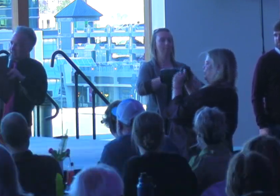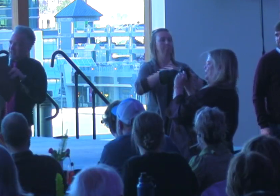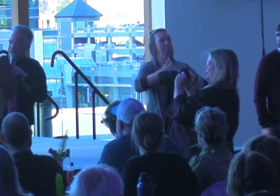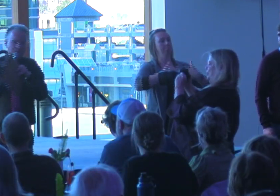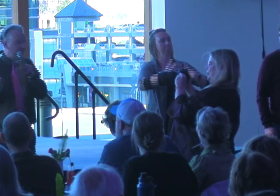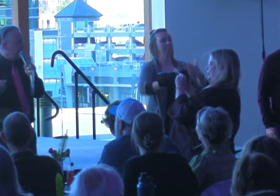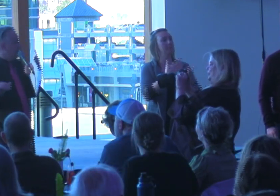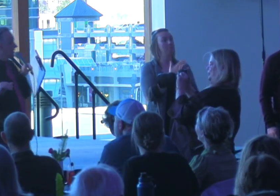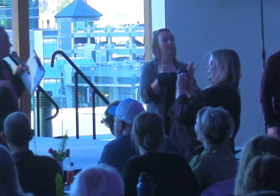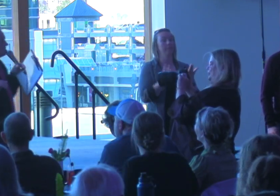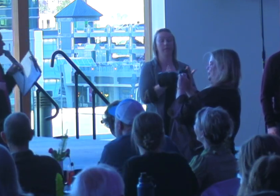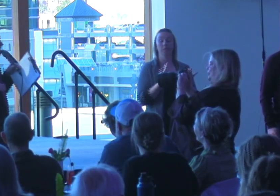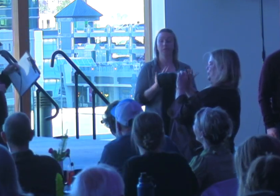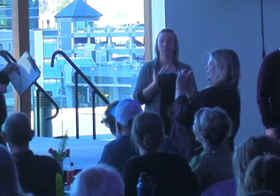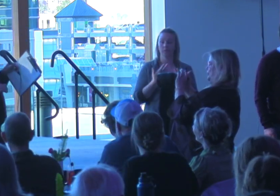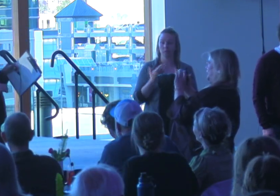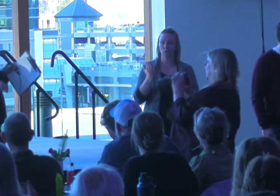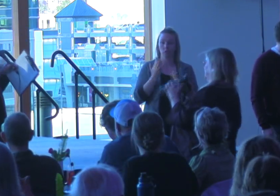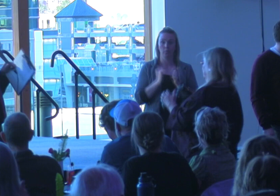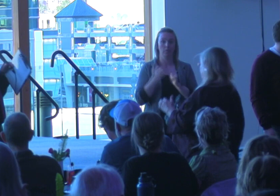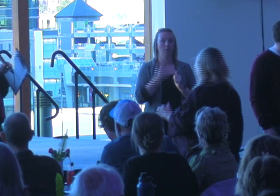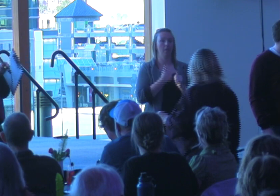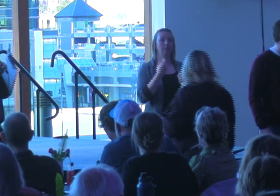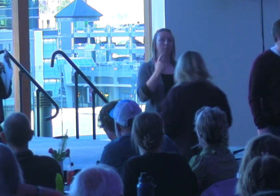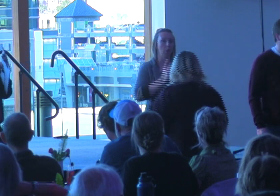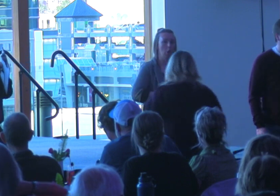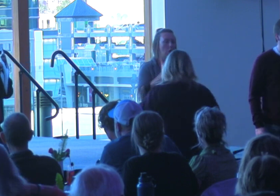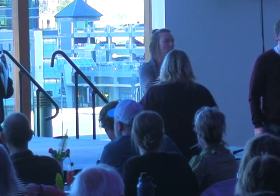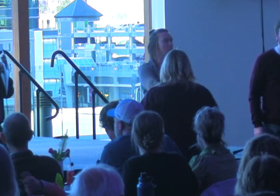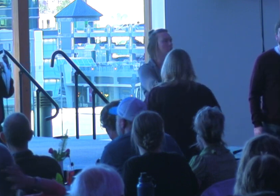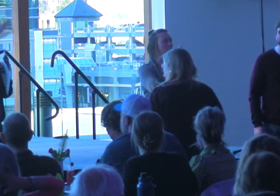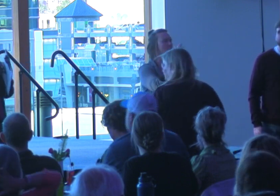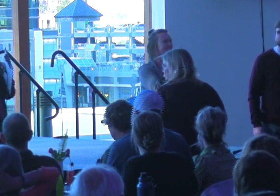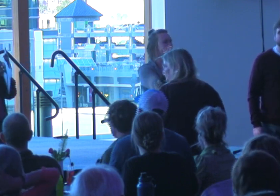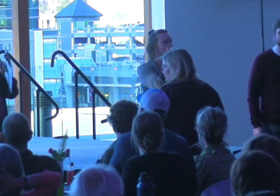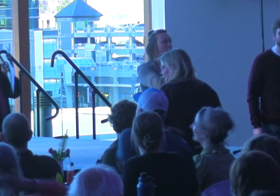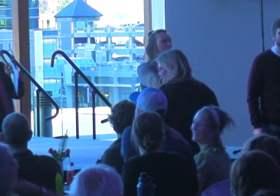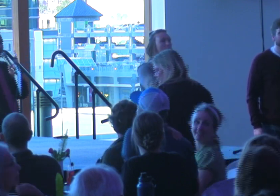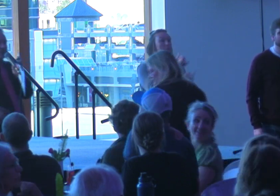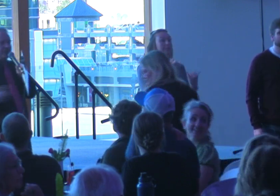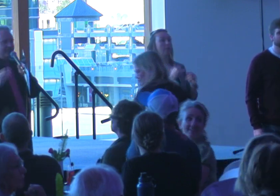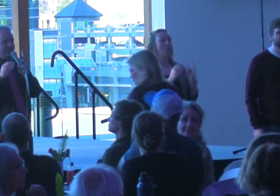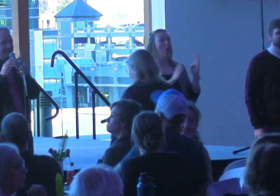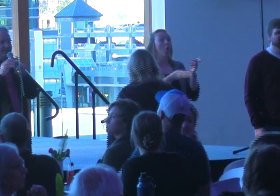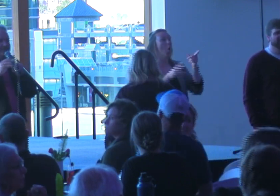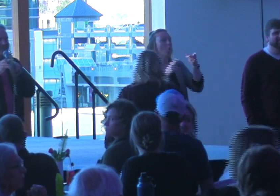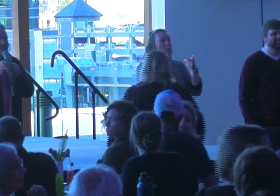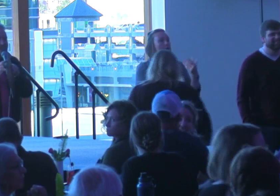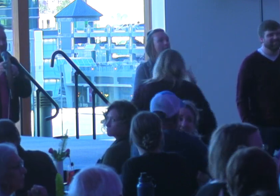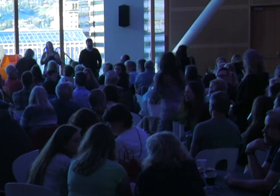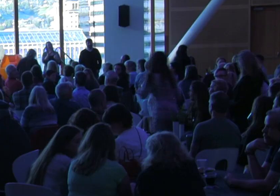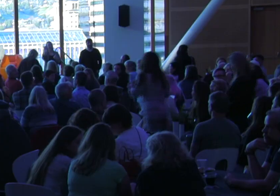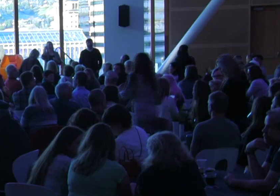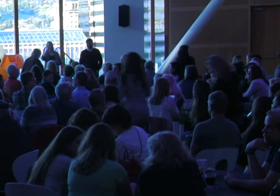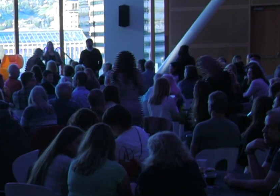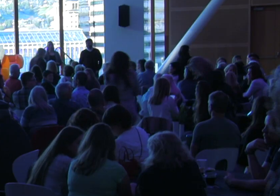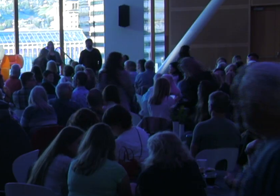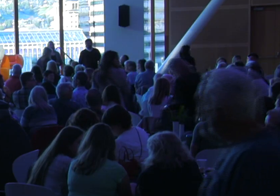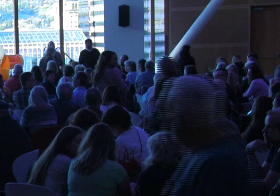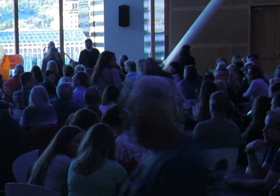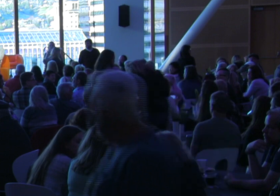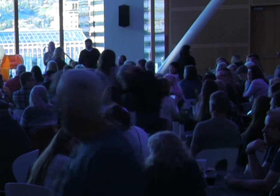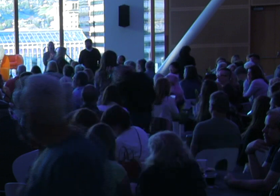longer. Darcy was just added, and she's still out in the hallway. No, here she is. Come up here, Darcy. Just